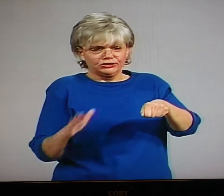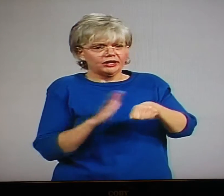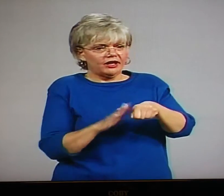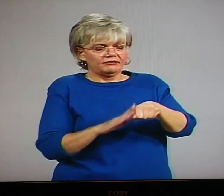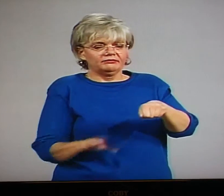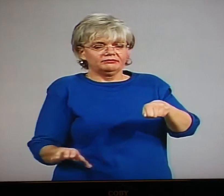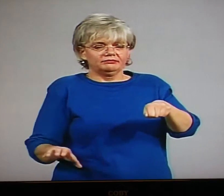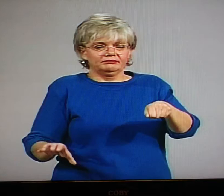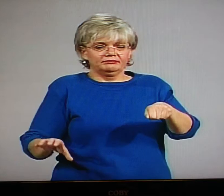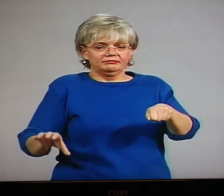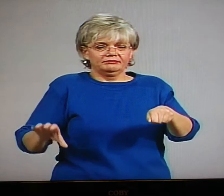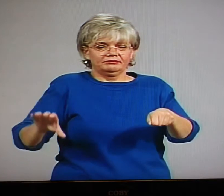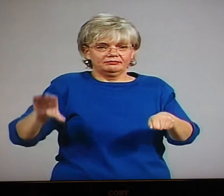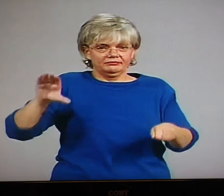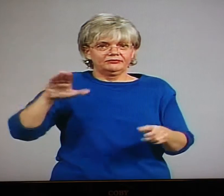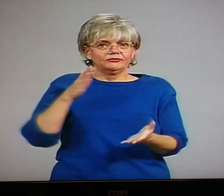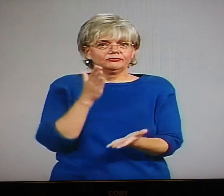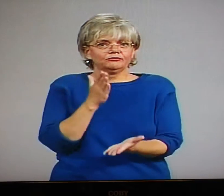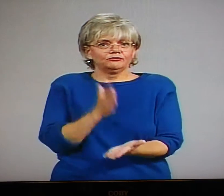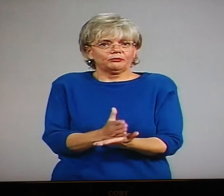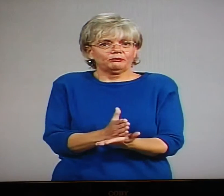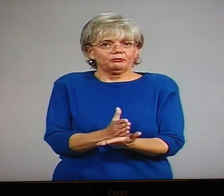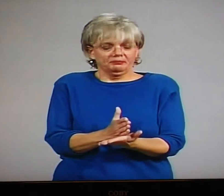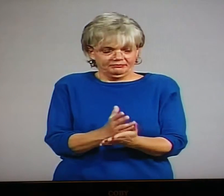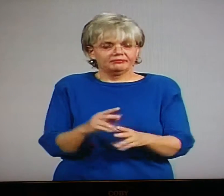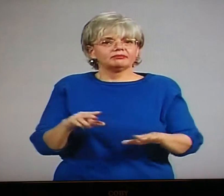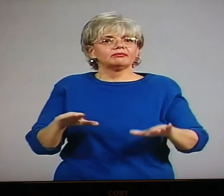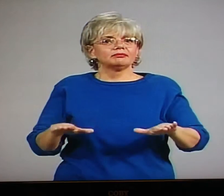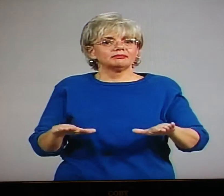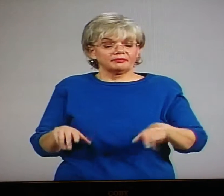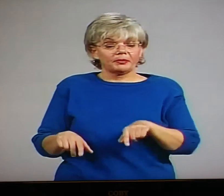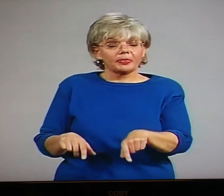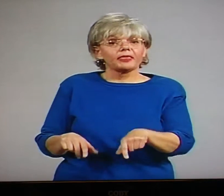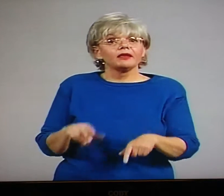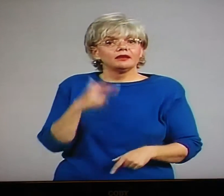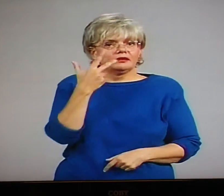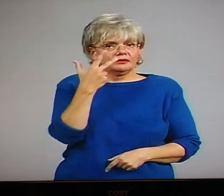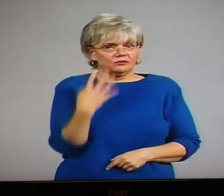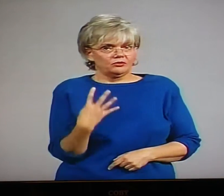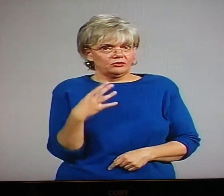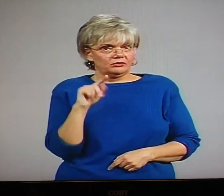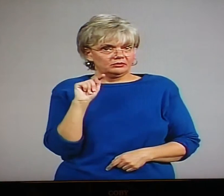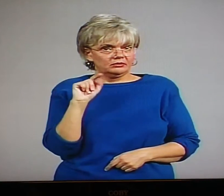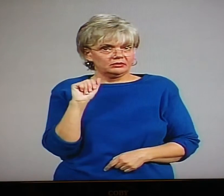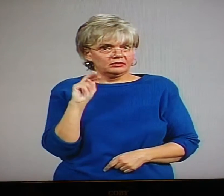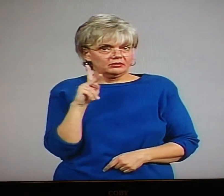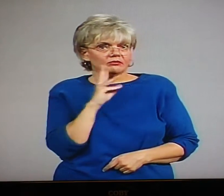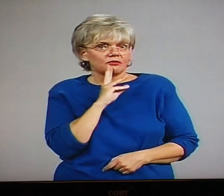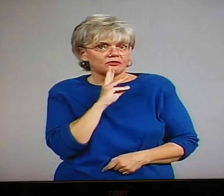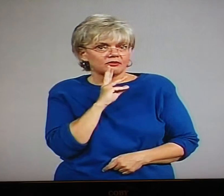up as the water pressure fills the tank. It stops at about